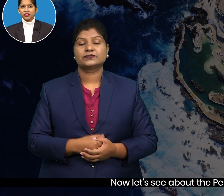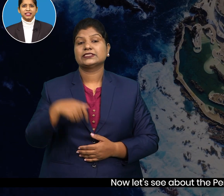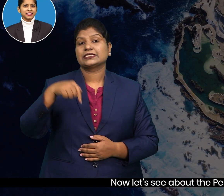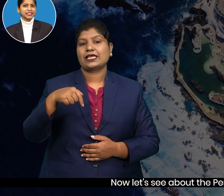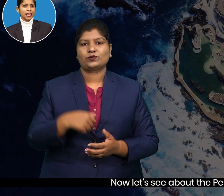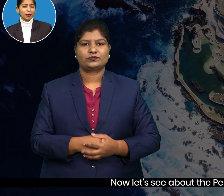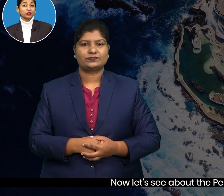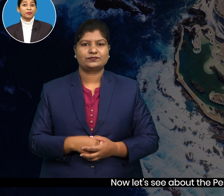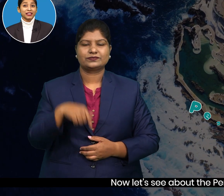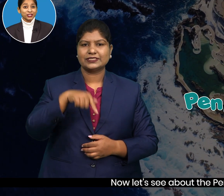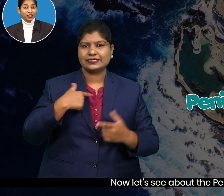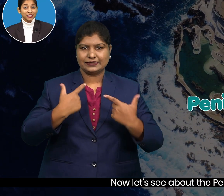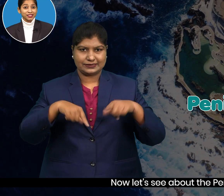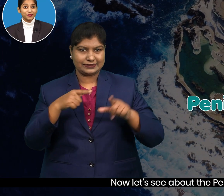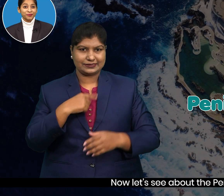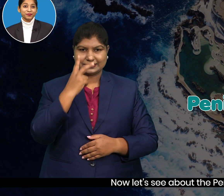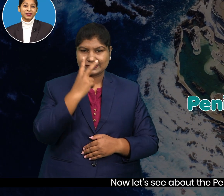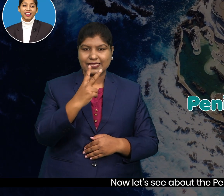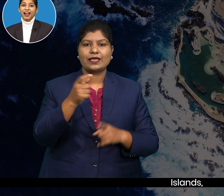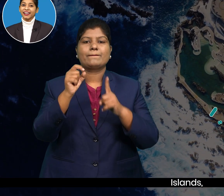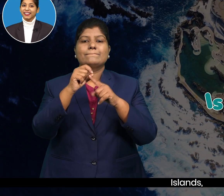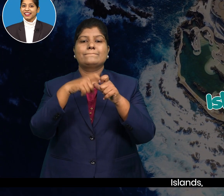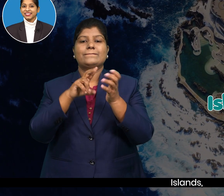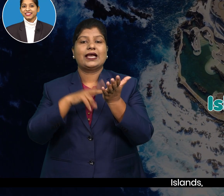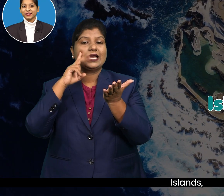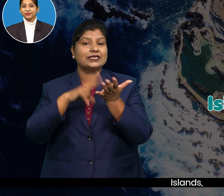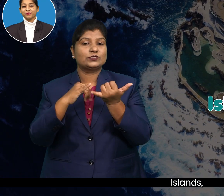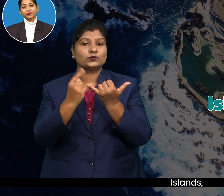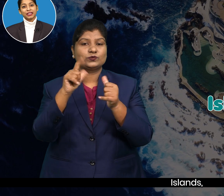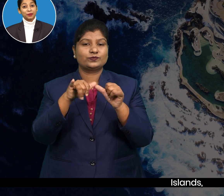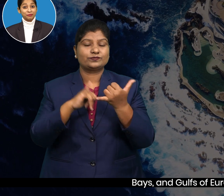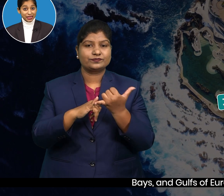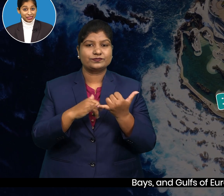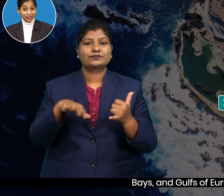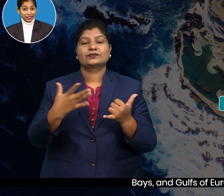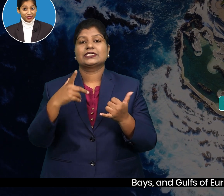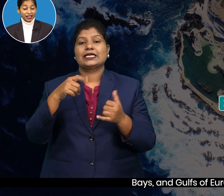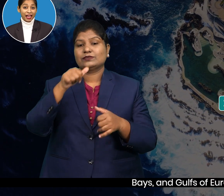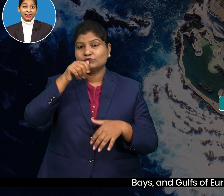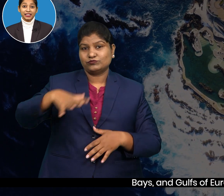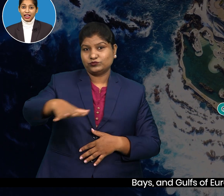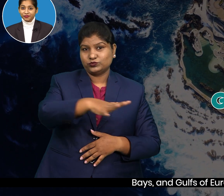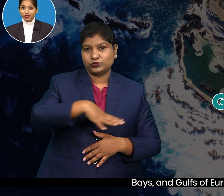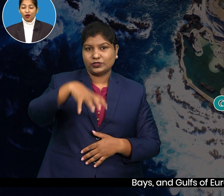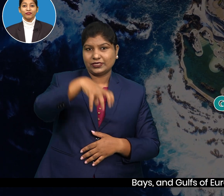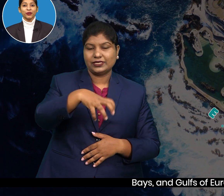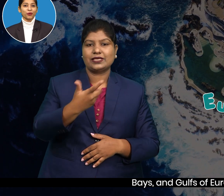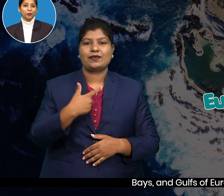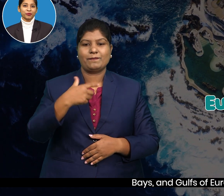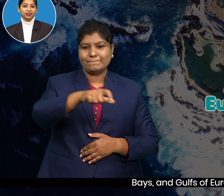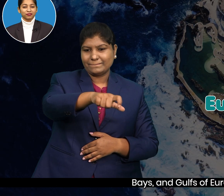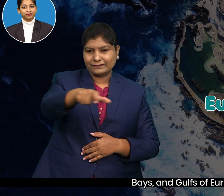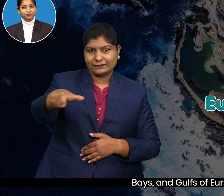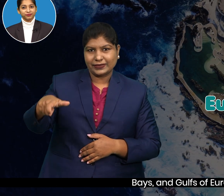Now, let's see about the peninsulas, islands, bays and gulfs of